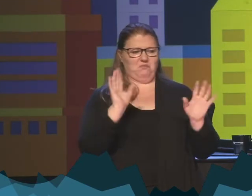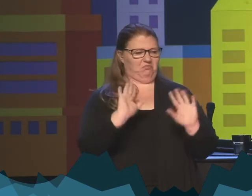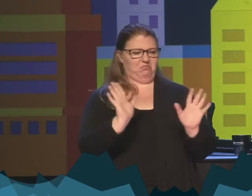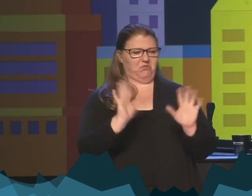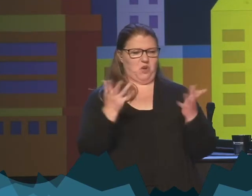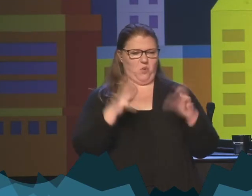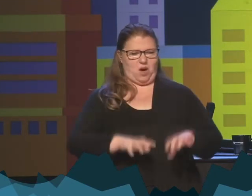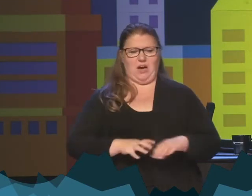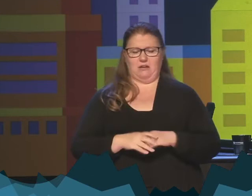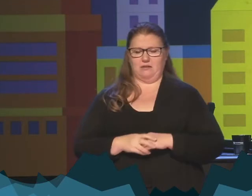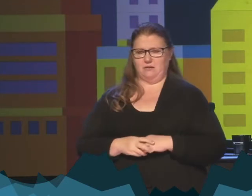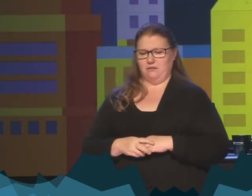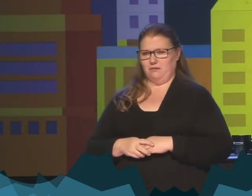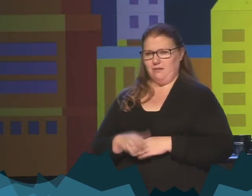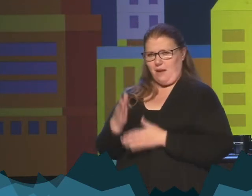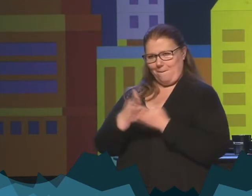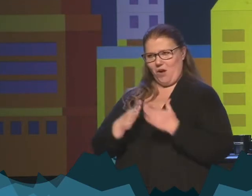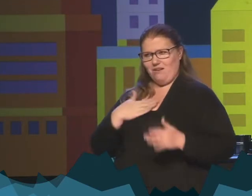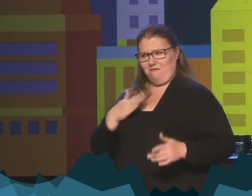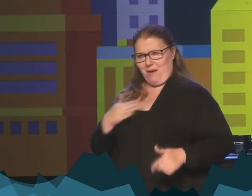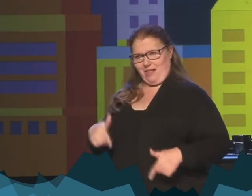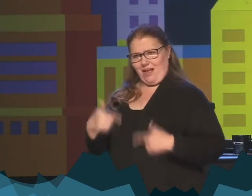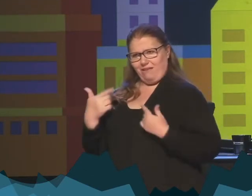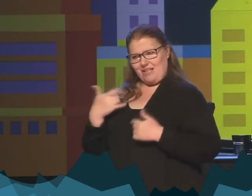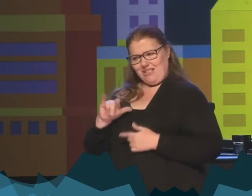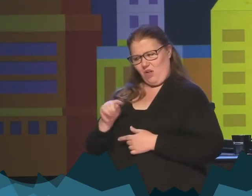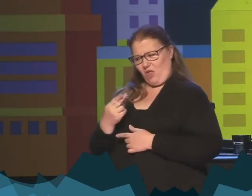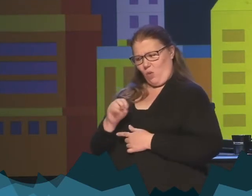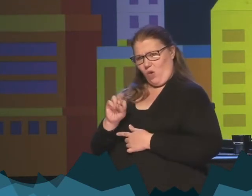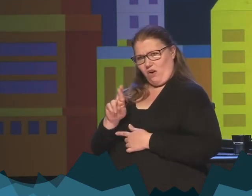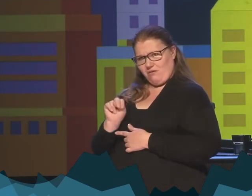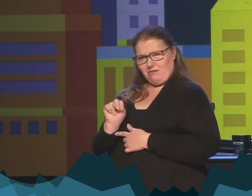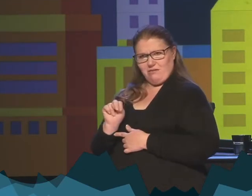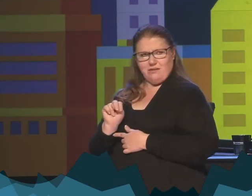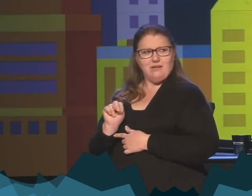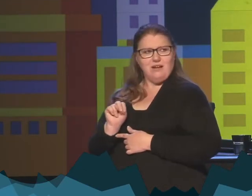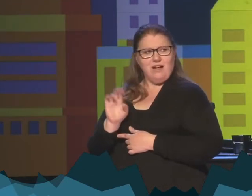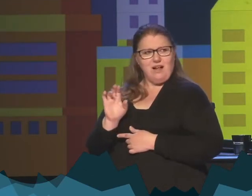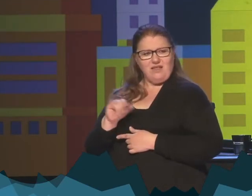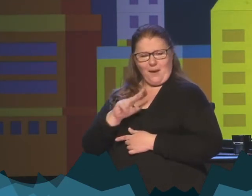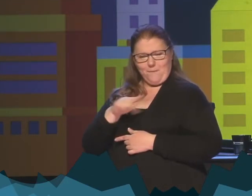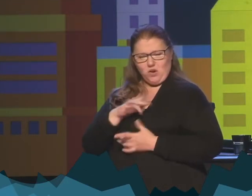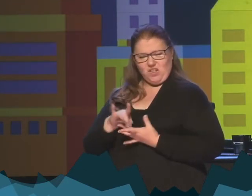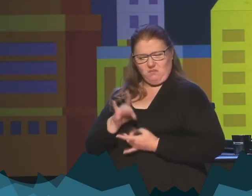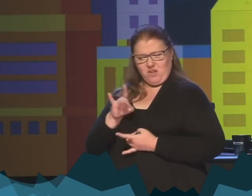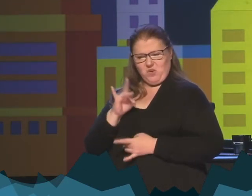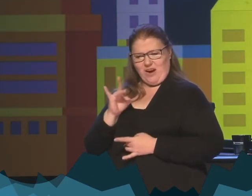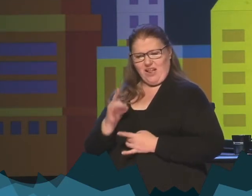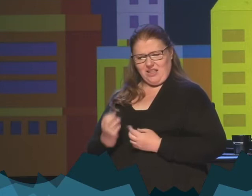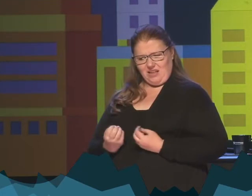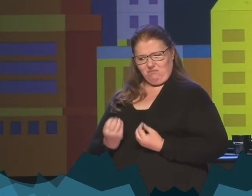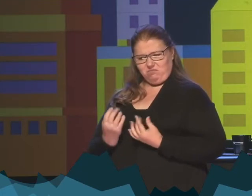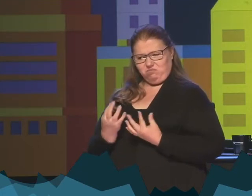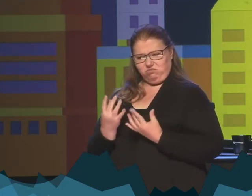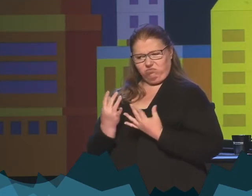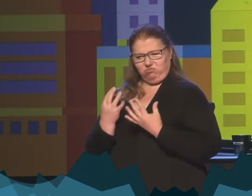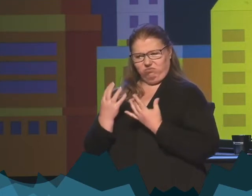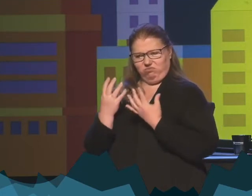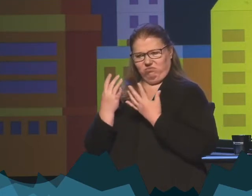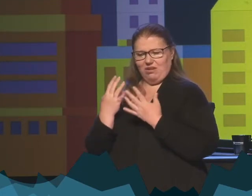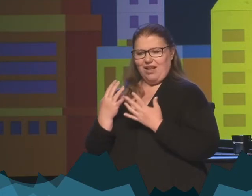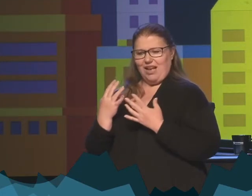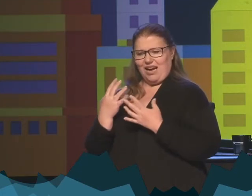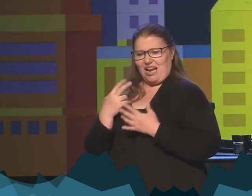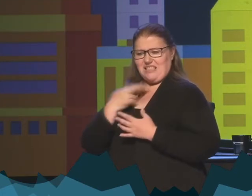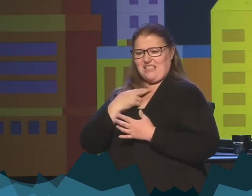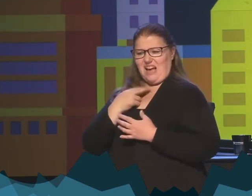that. There's parts of mine that are still thorny. Like where that personal spirituality raised up and I still fall into trap and I